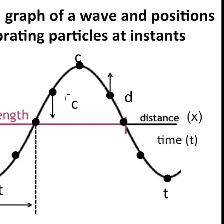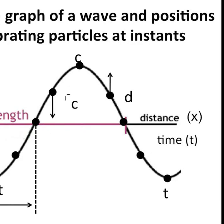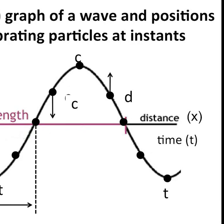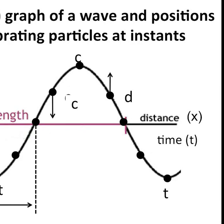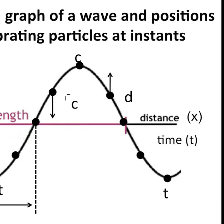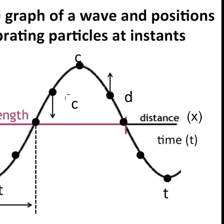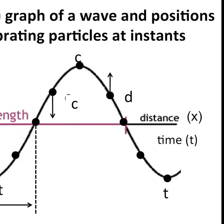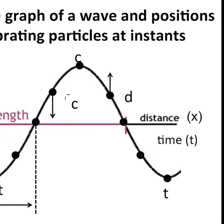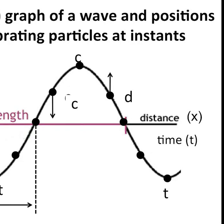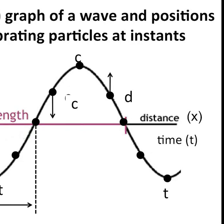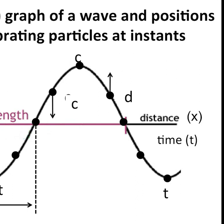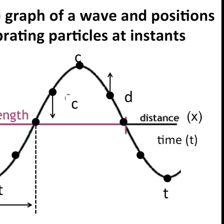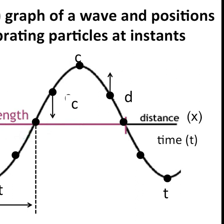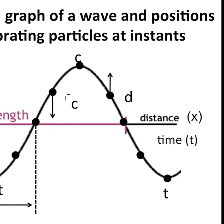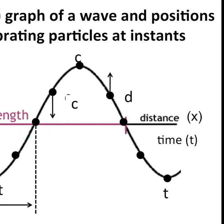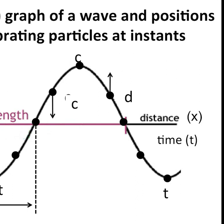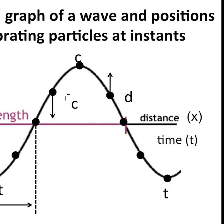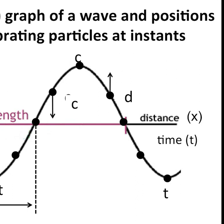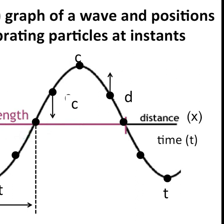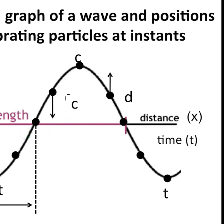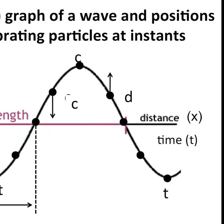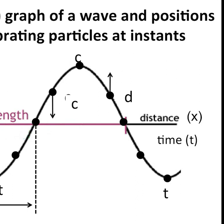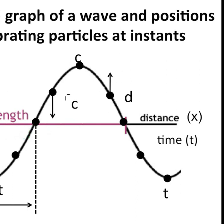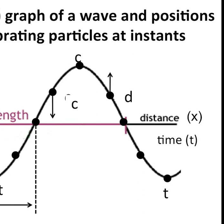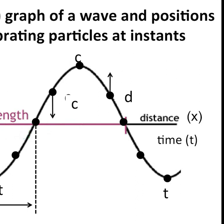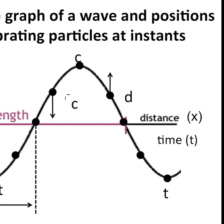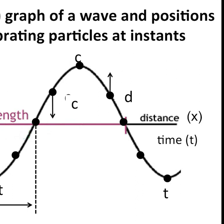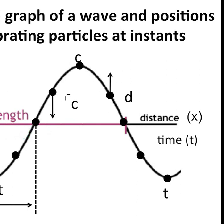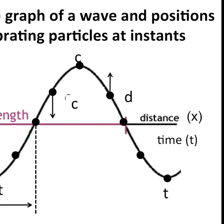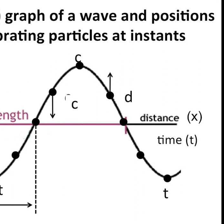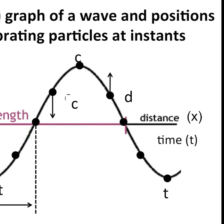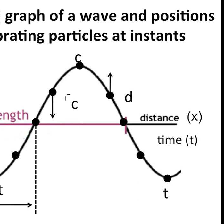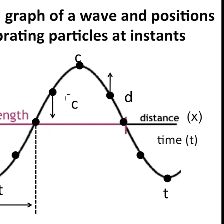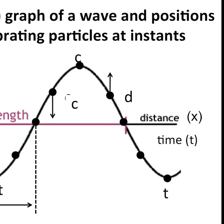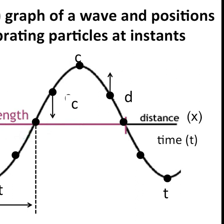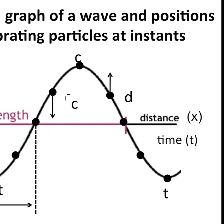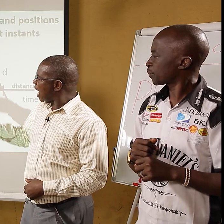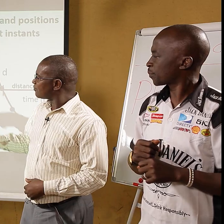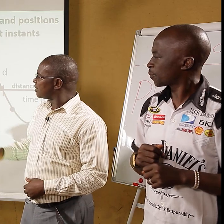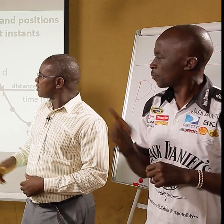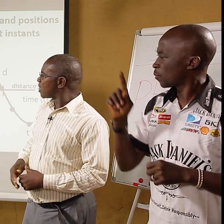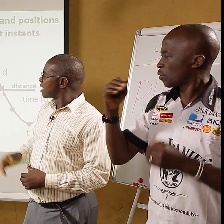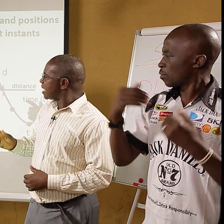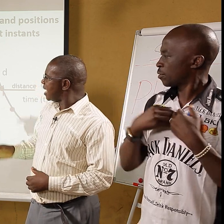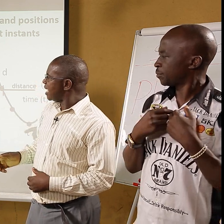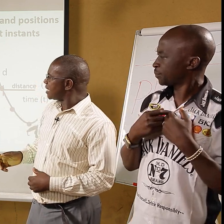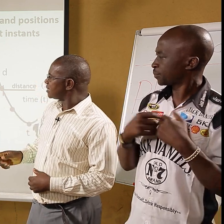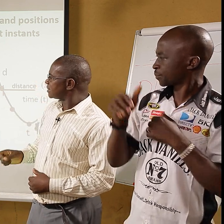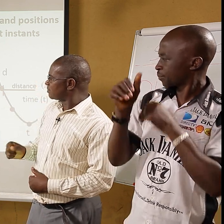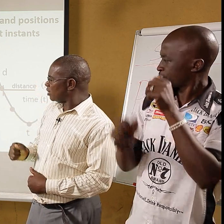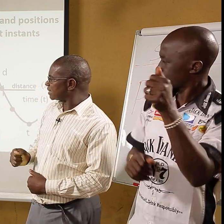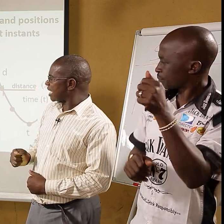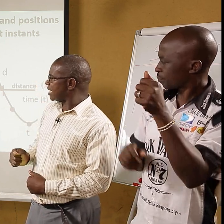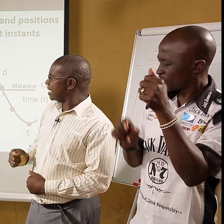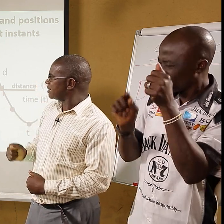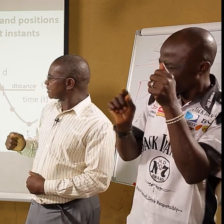3/4 lambda by 4. And eventually, by the time you come back, a wavelength has been formed. And now, where you have A,